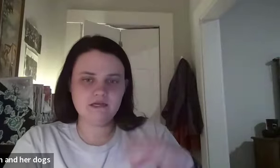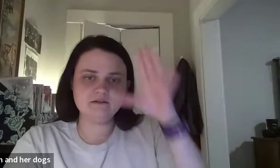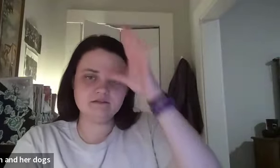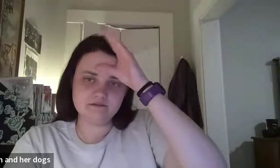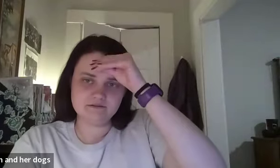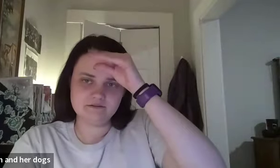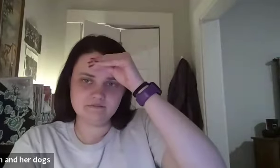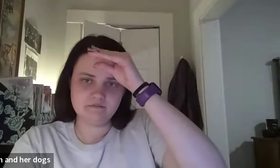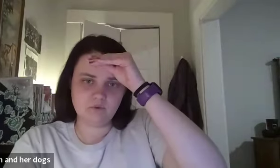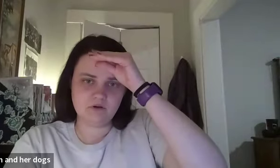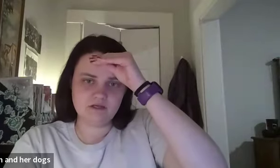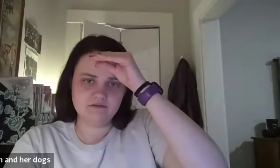boy, boy,